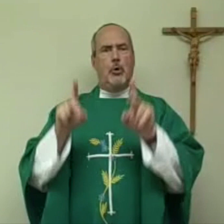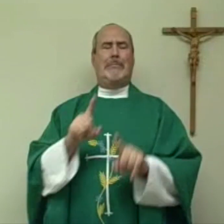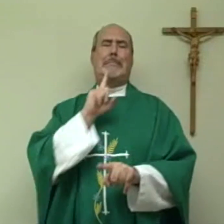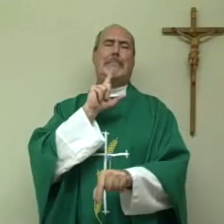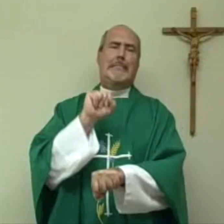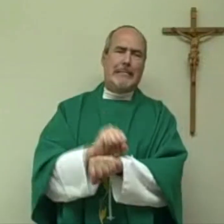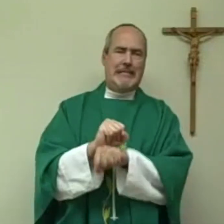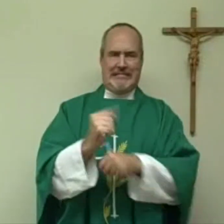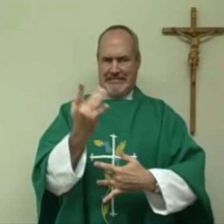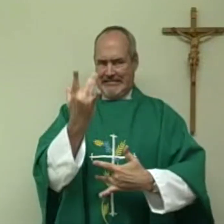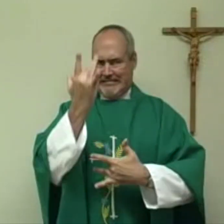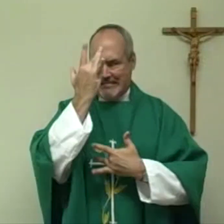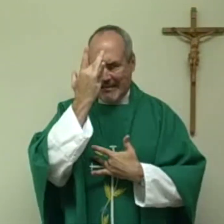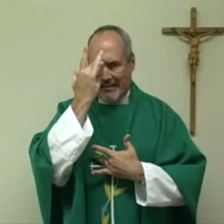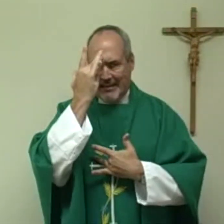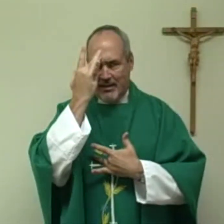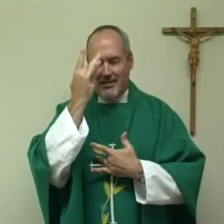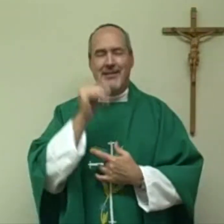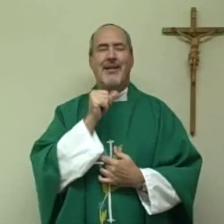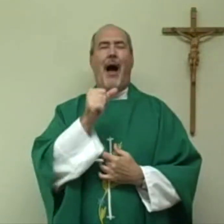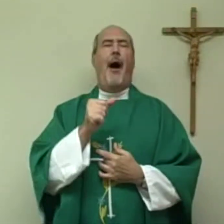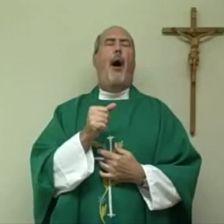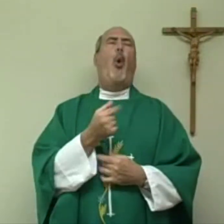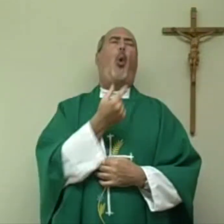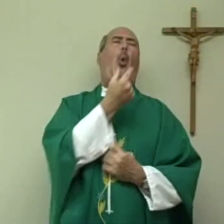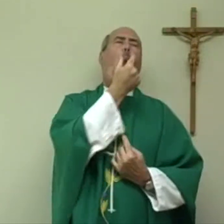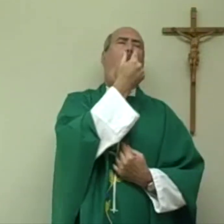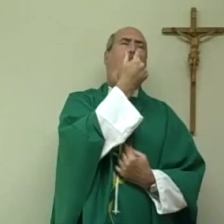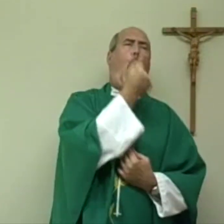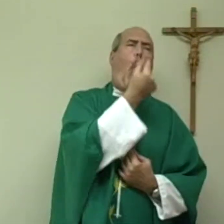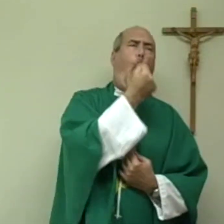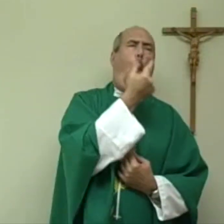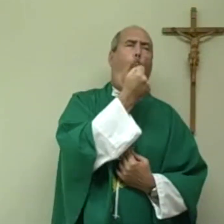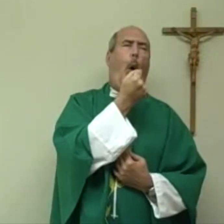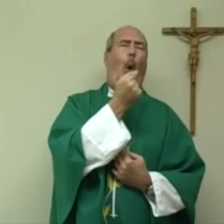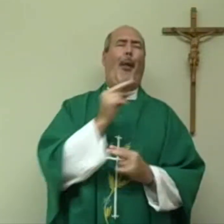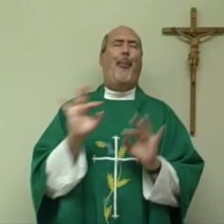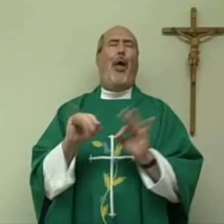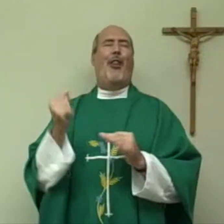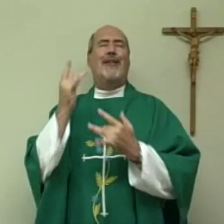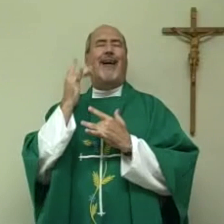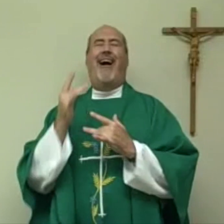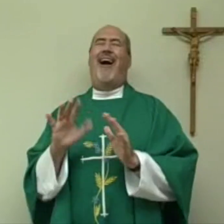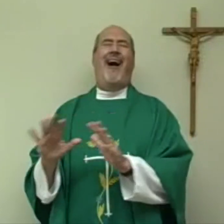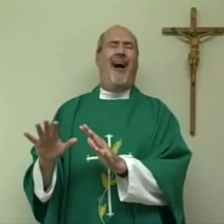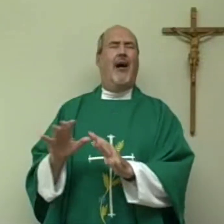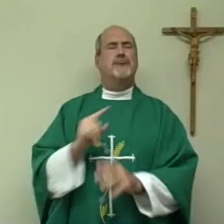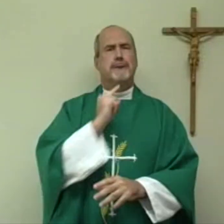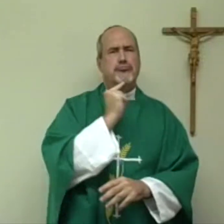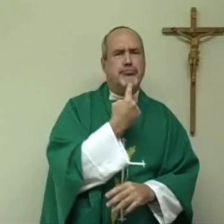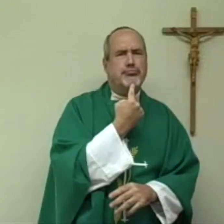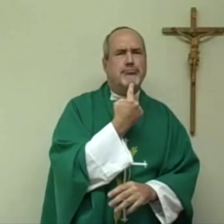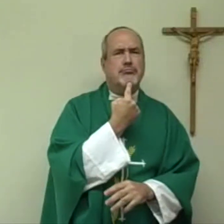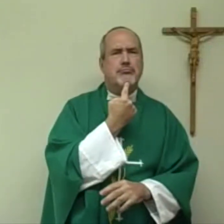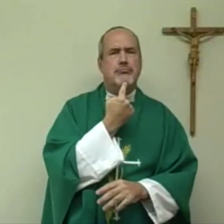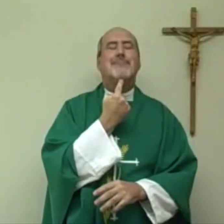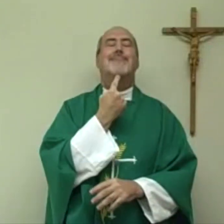Now, anointing is for people that are really quite ill. It's not for someone who has a cold or some other minor